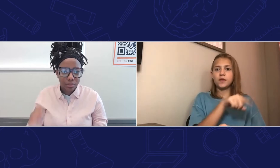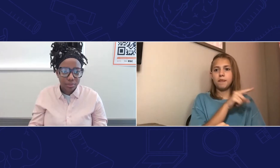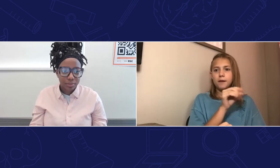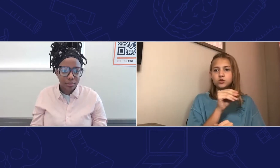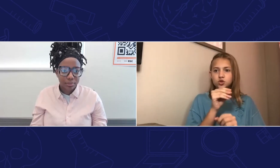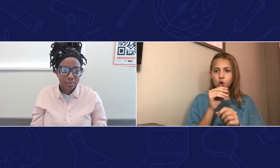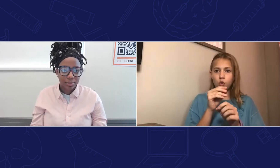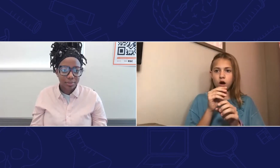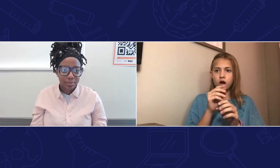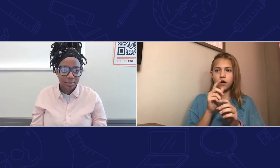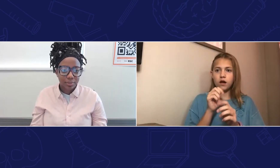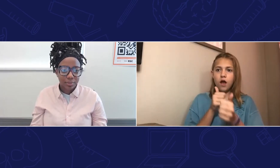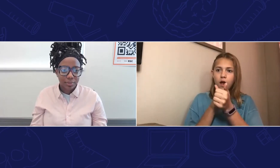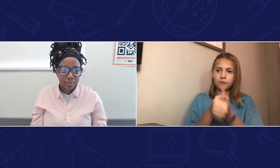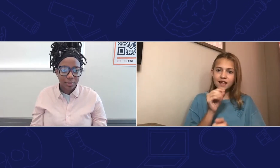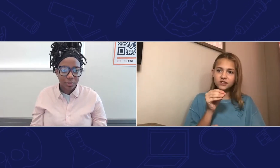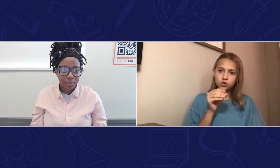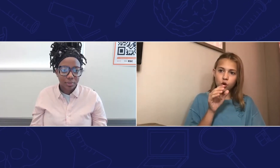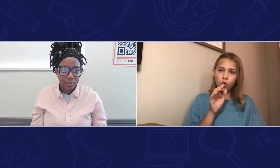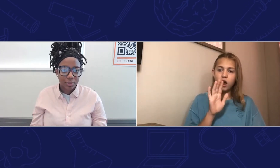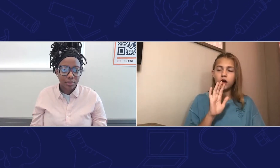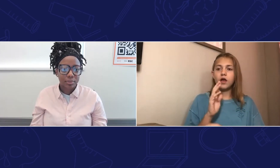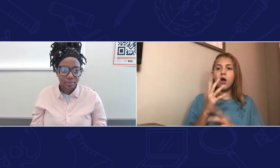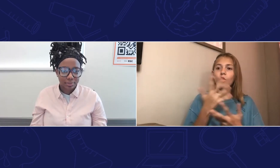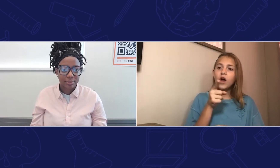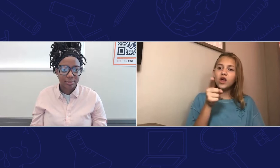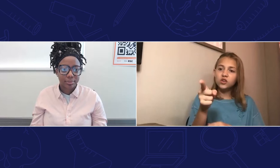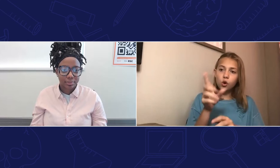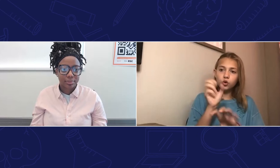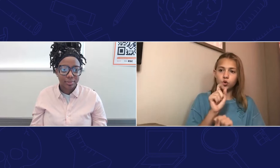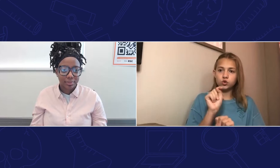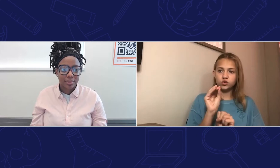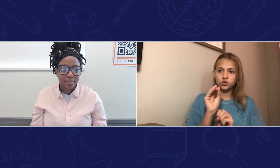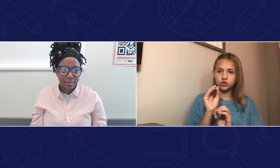So that you actually push them to accommodate to what you're more used to.